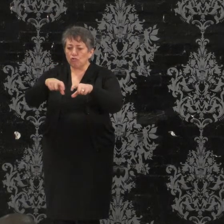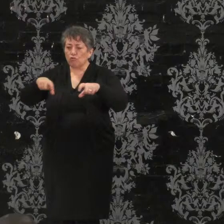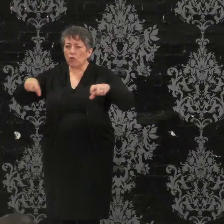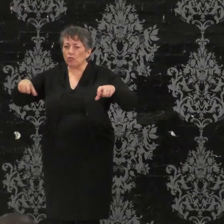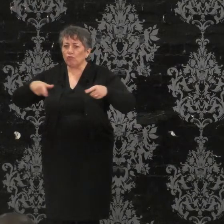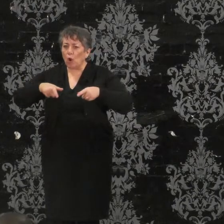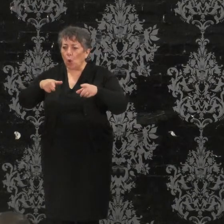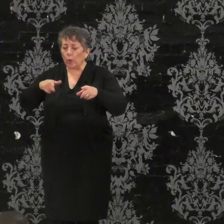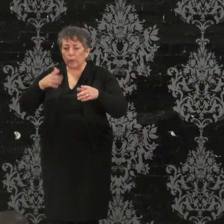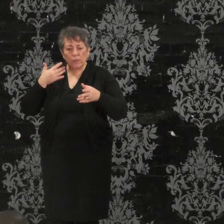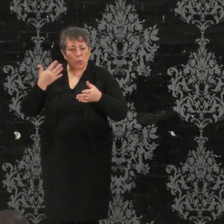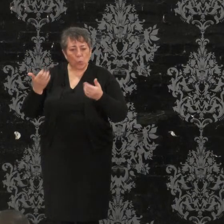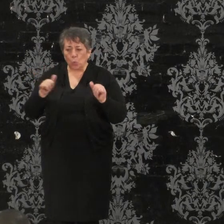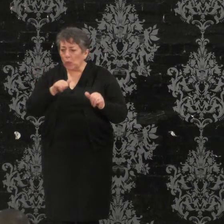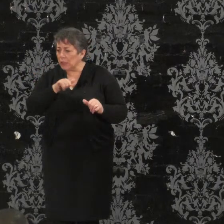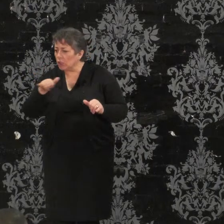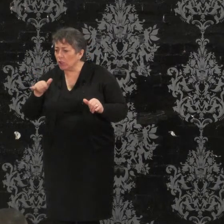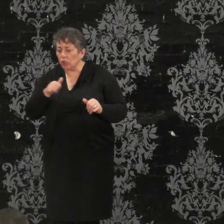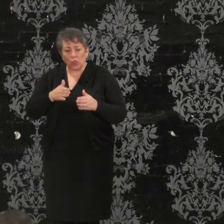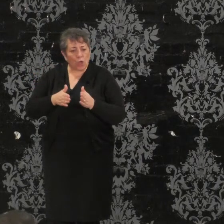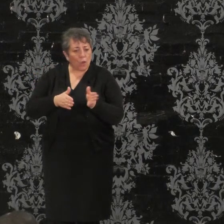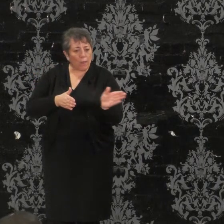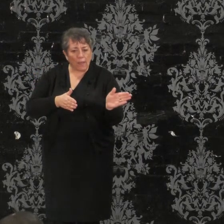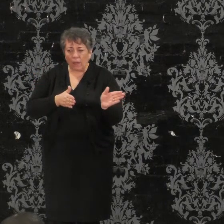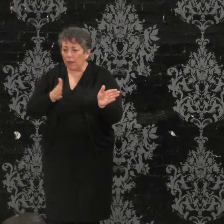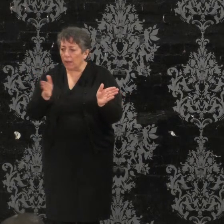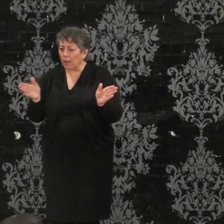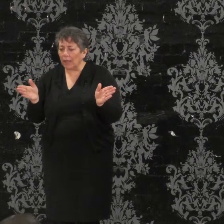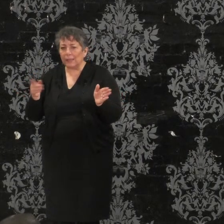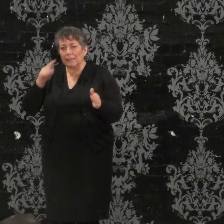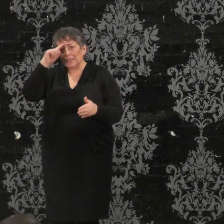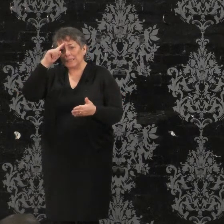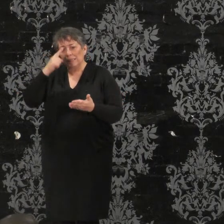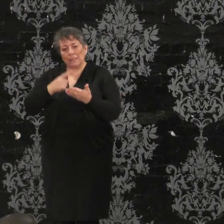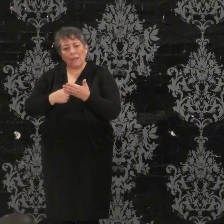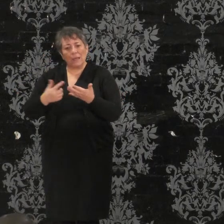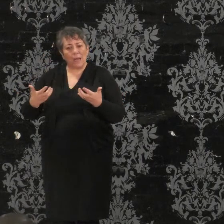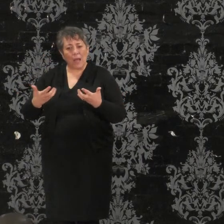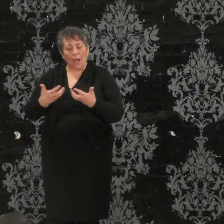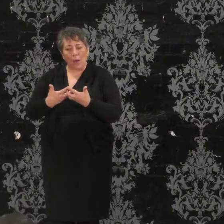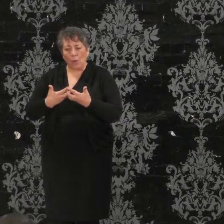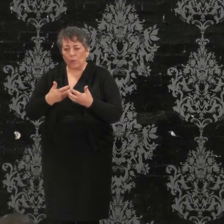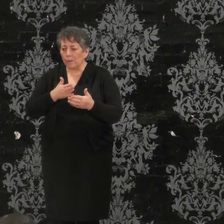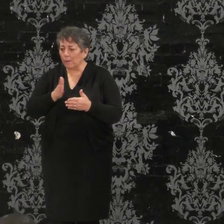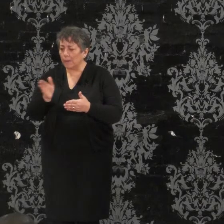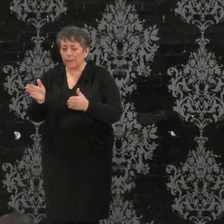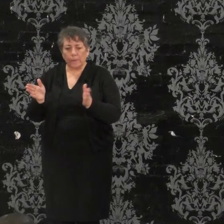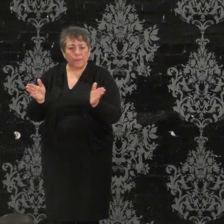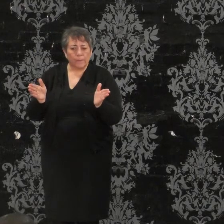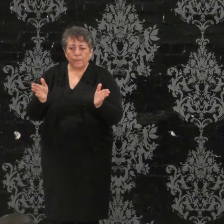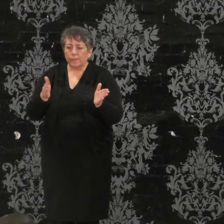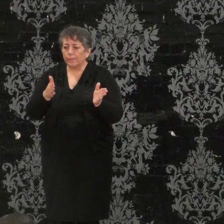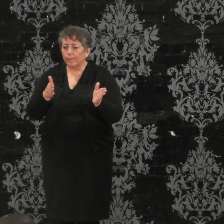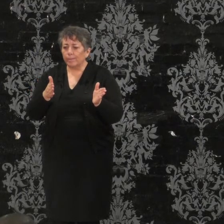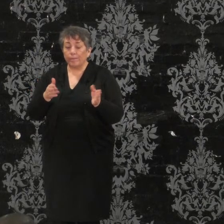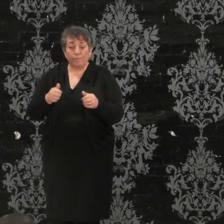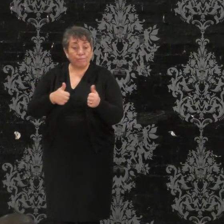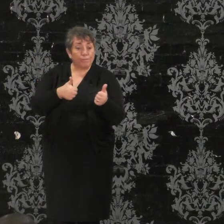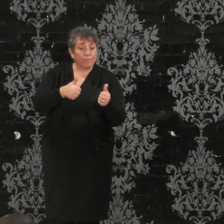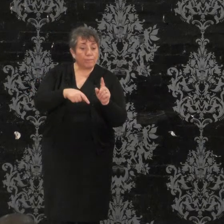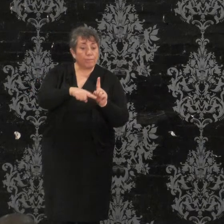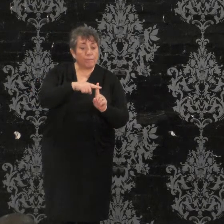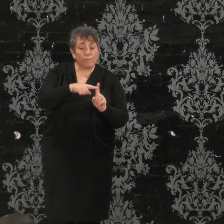crucial moments, they can take decisions and they can take paths that not only harm their own